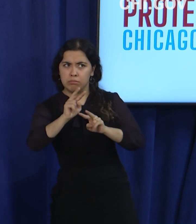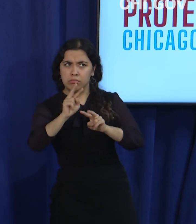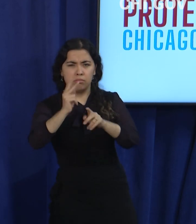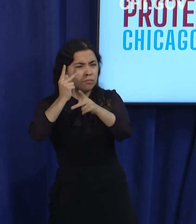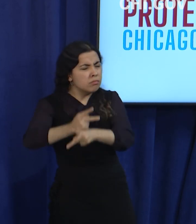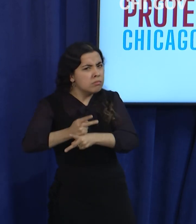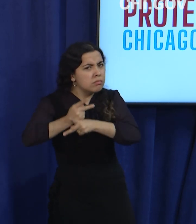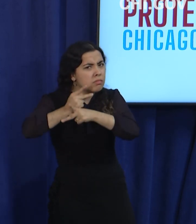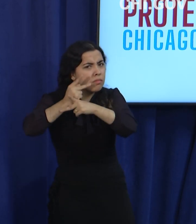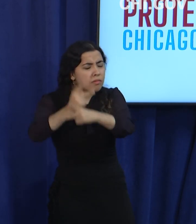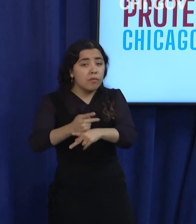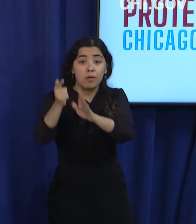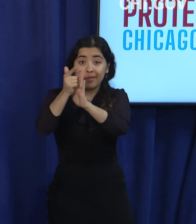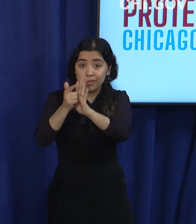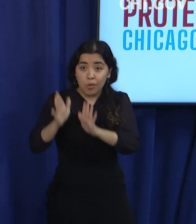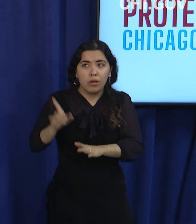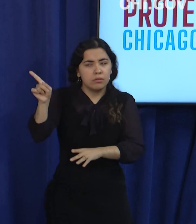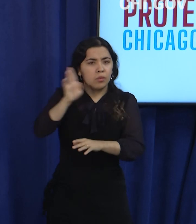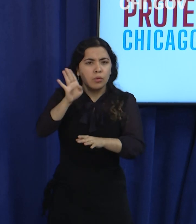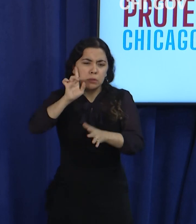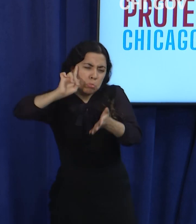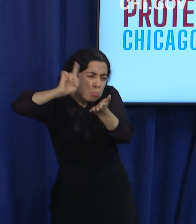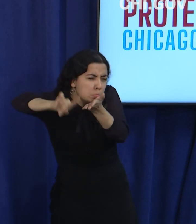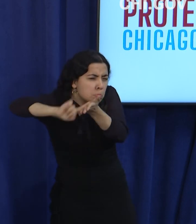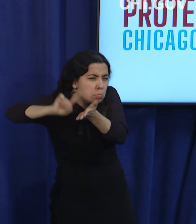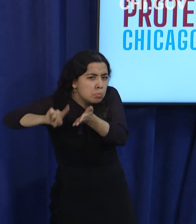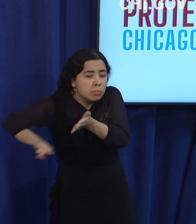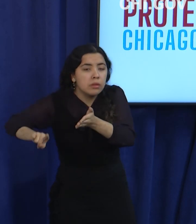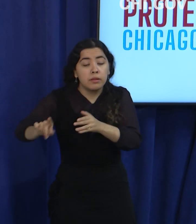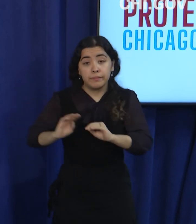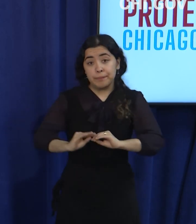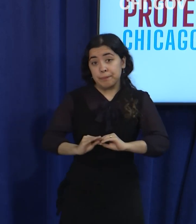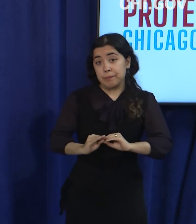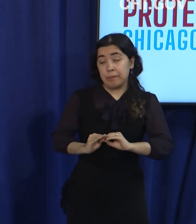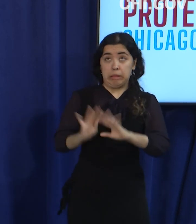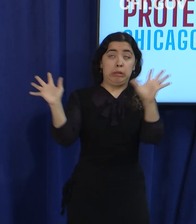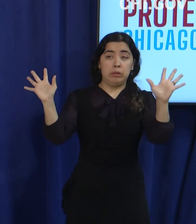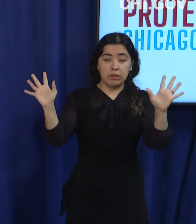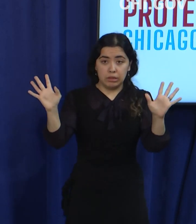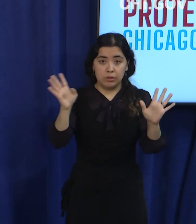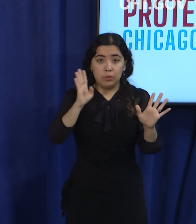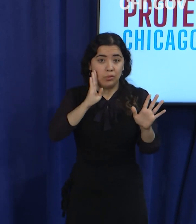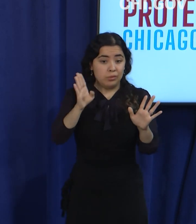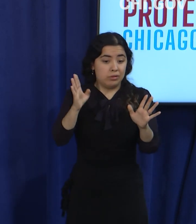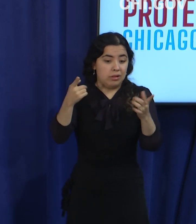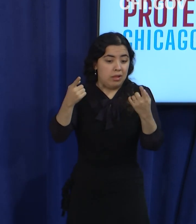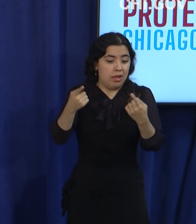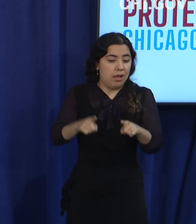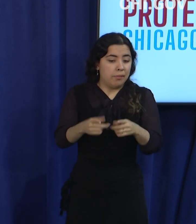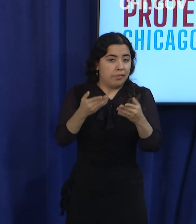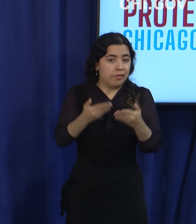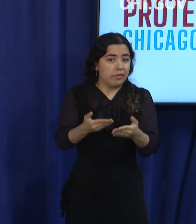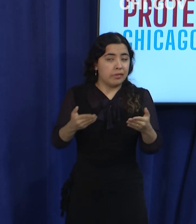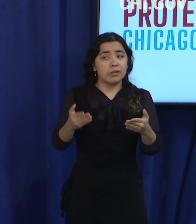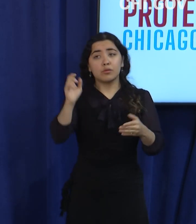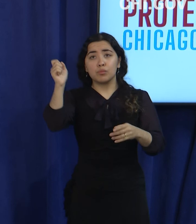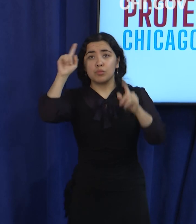and clearly there's going to be some things that are done at the end that aren't going to